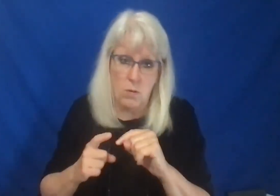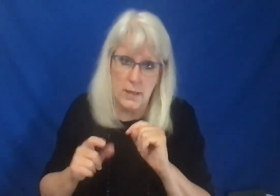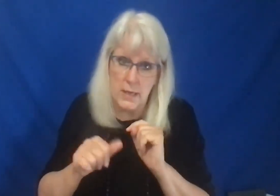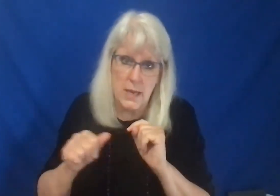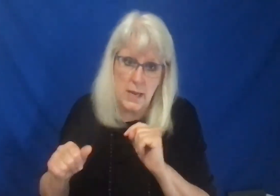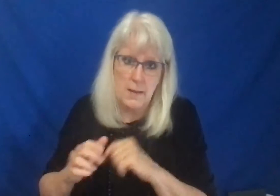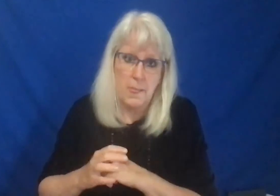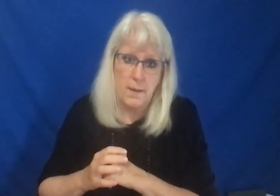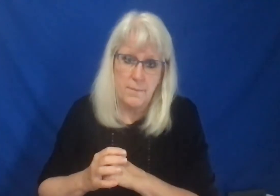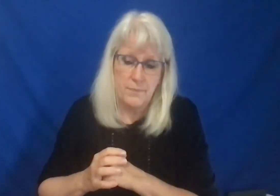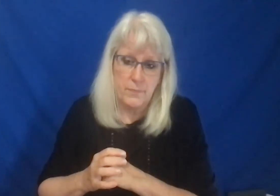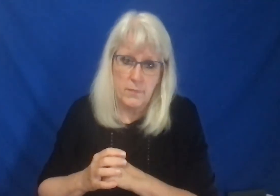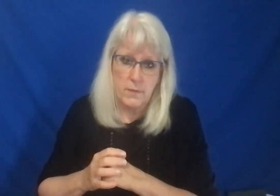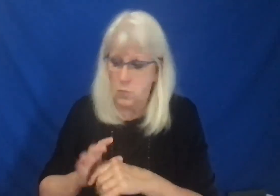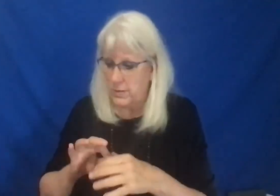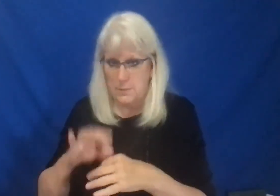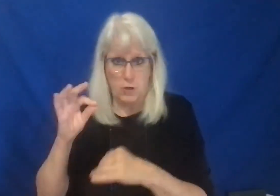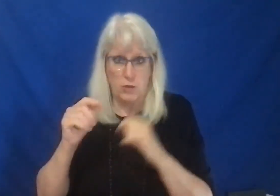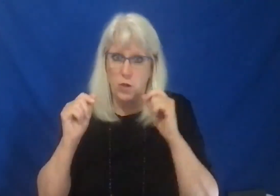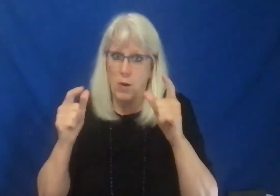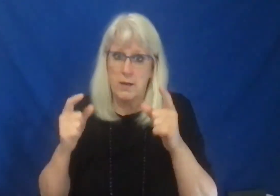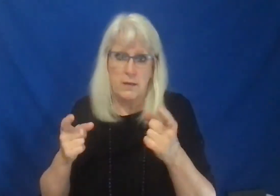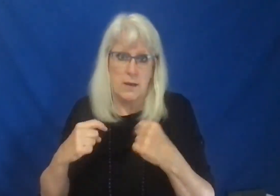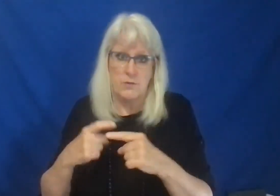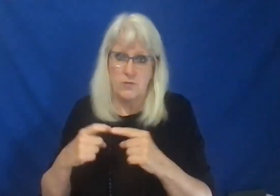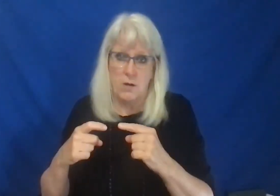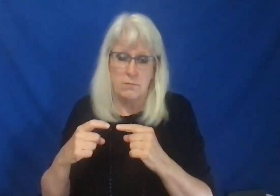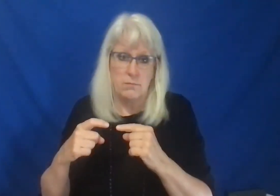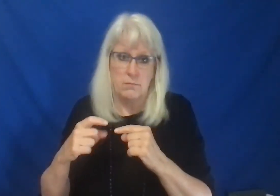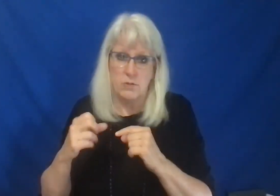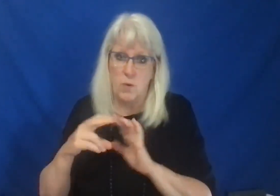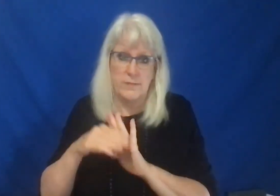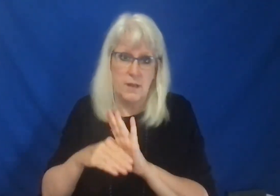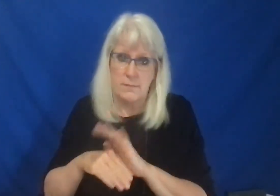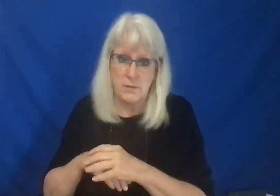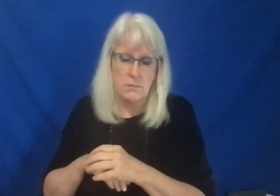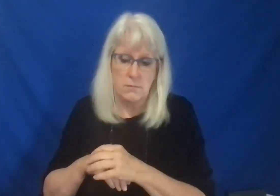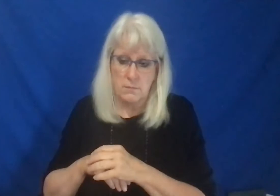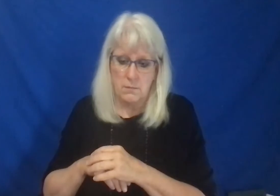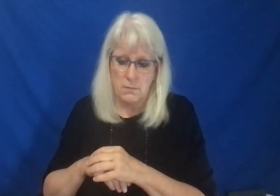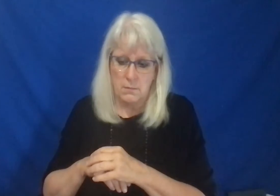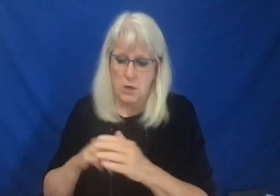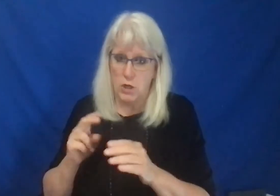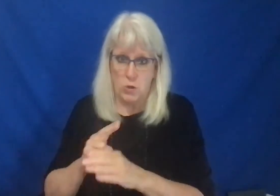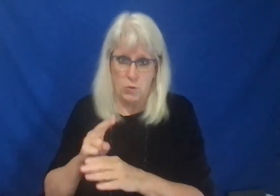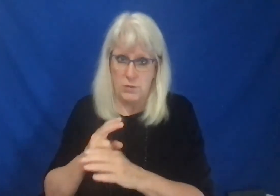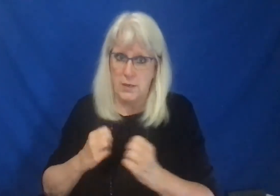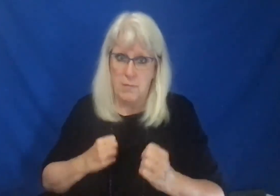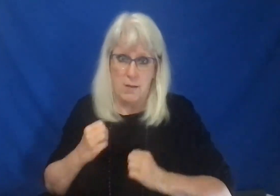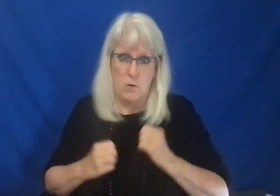with the spiritual awakening that comes as a result of the 12th step, and by using the emotional sobriety that comes with the 12 traditions and the